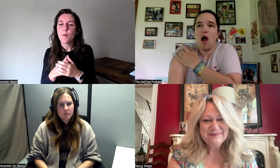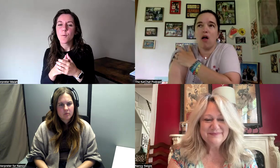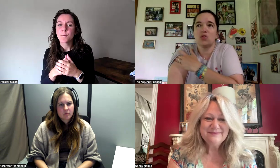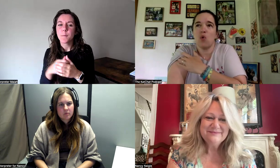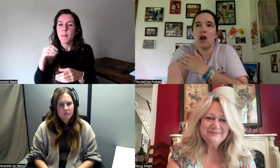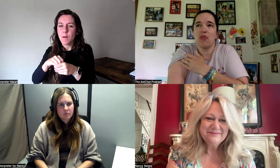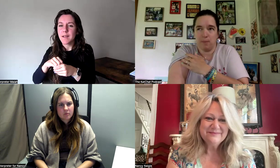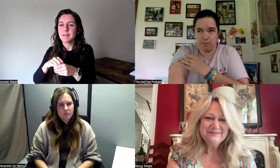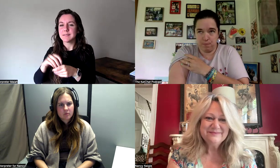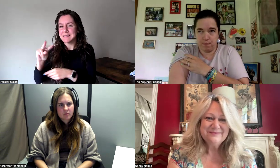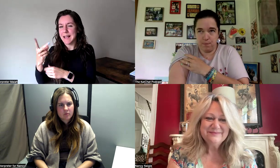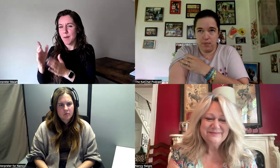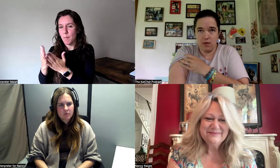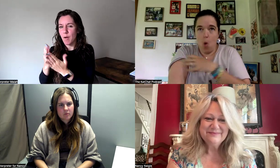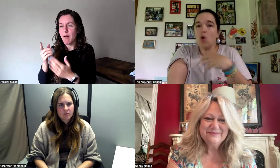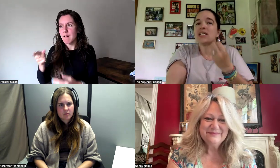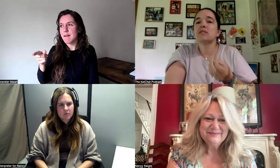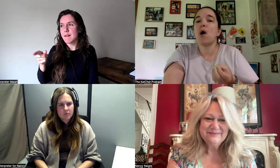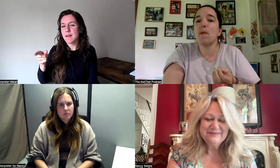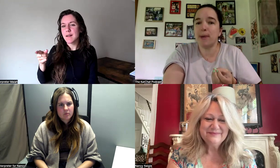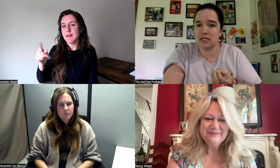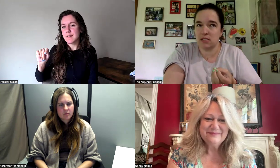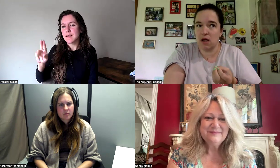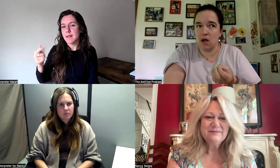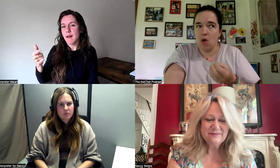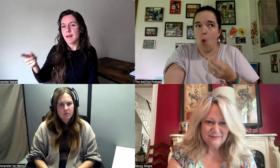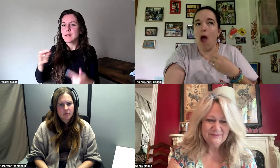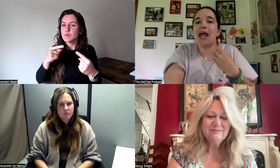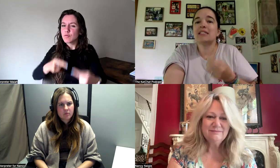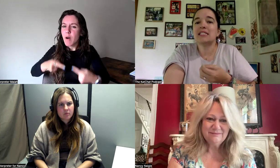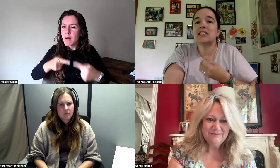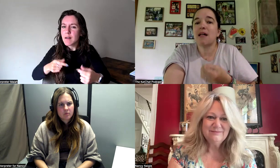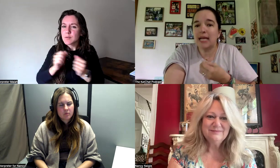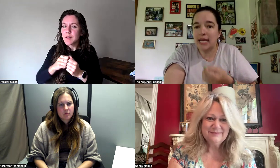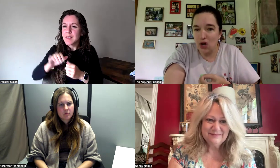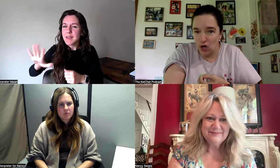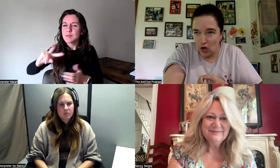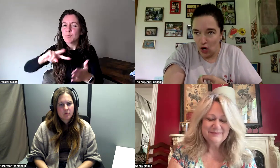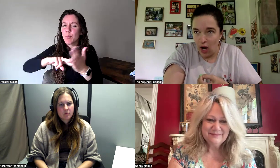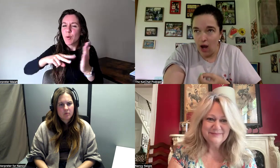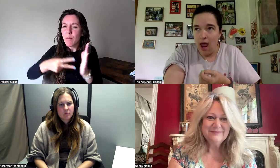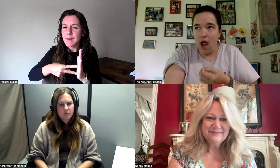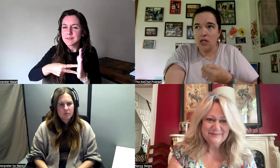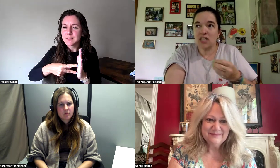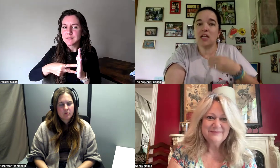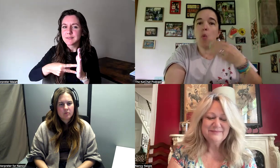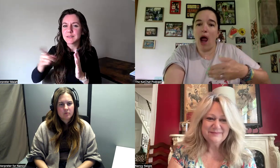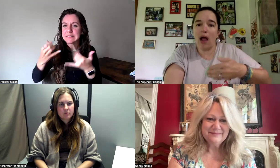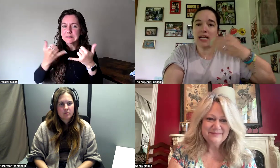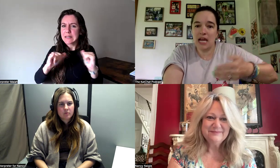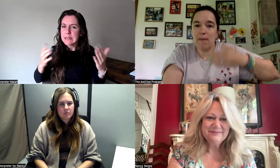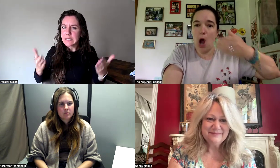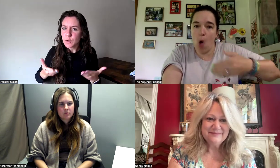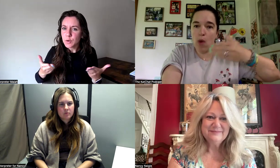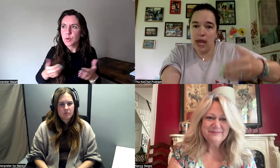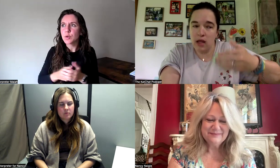he struggled with what's his purpose. Why Mhm. is he still here? Does he want